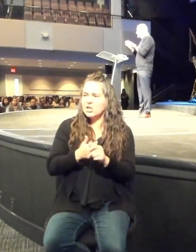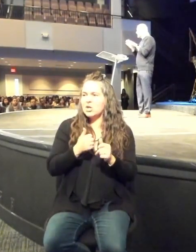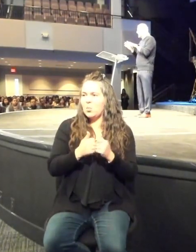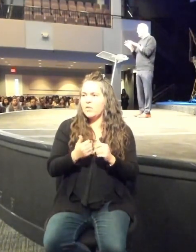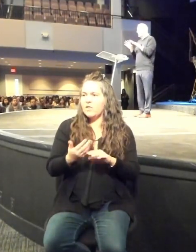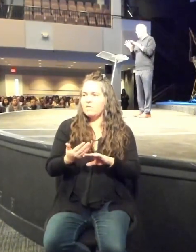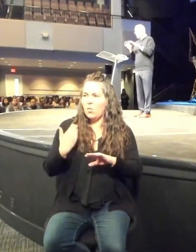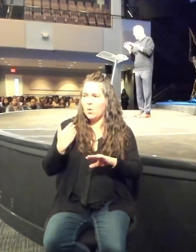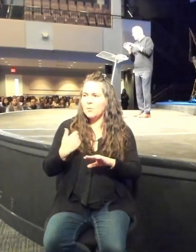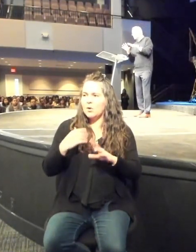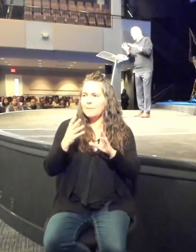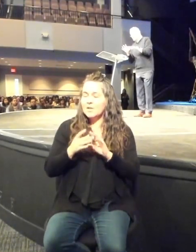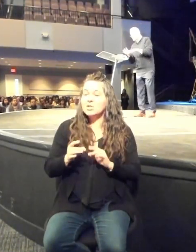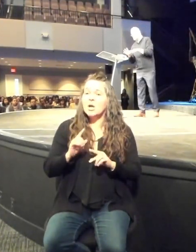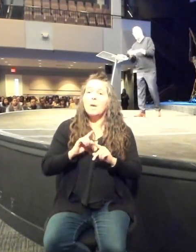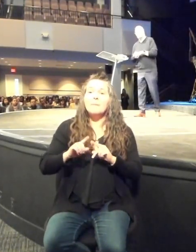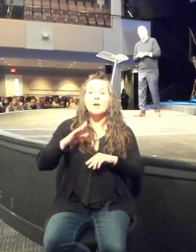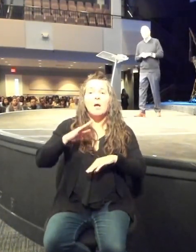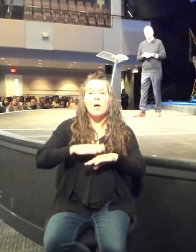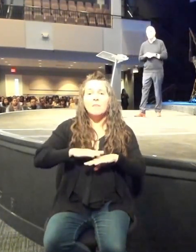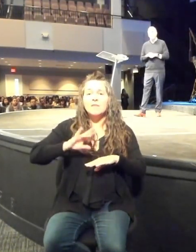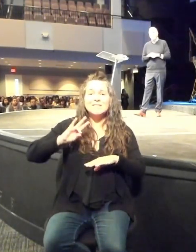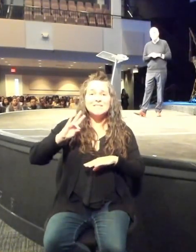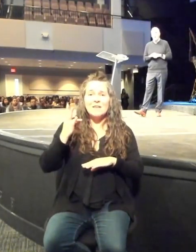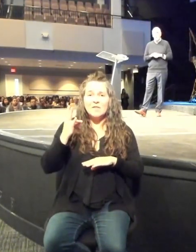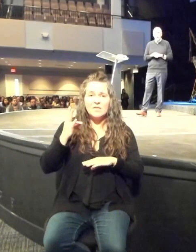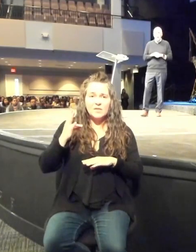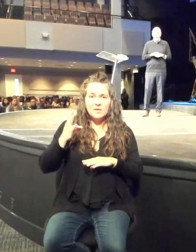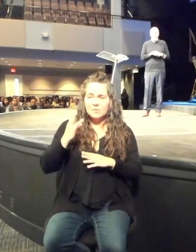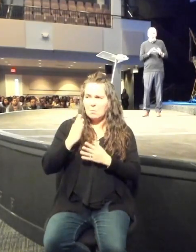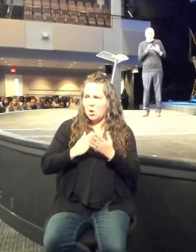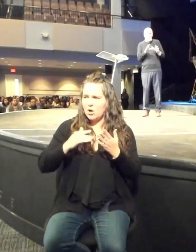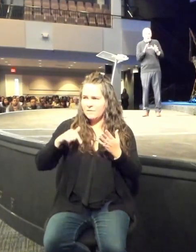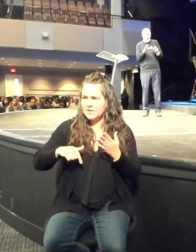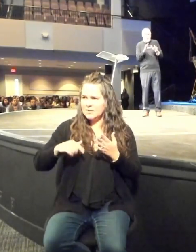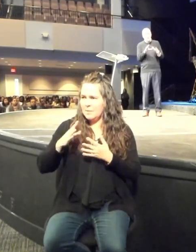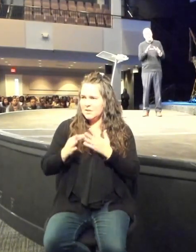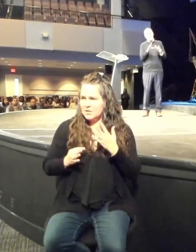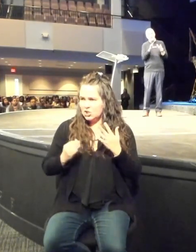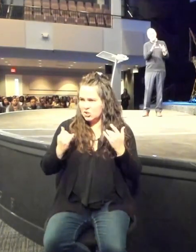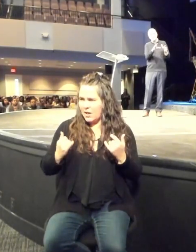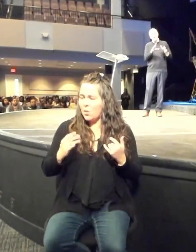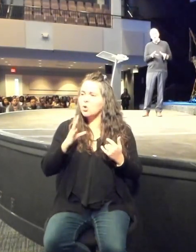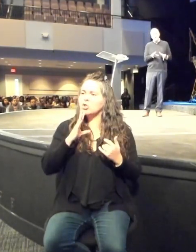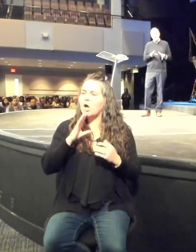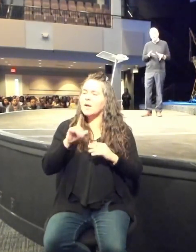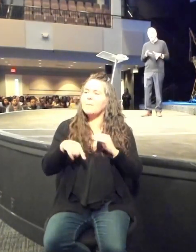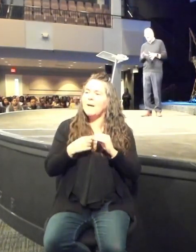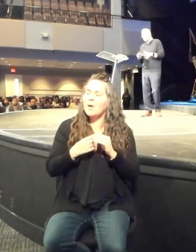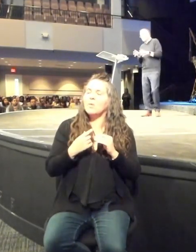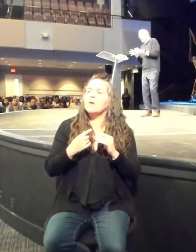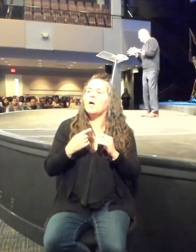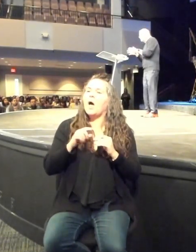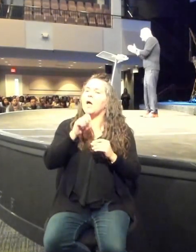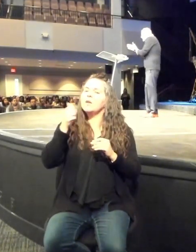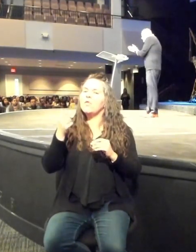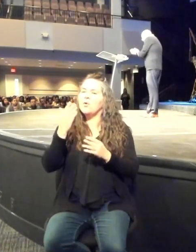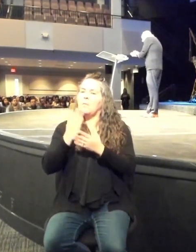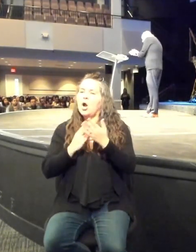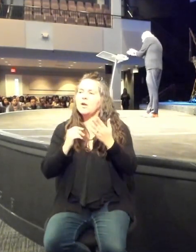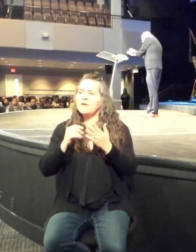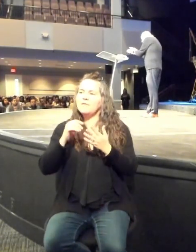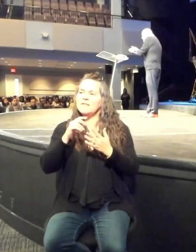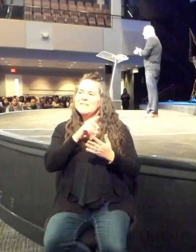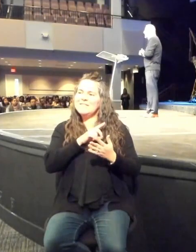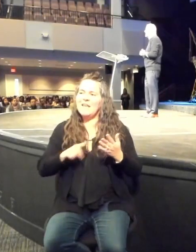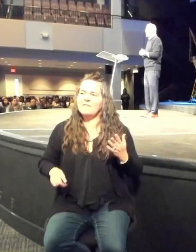I'm on the 7th installation of this message, and we're going to talk today about another aspect of David's heart that caused God to say, "That's the kind